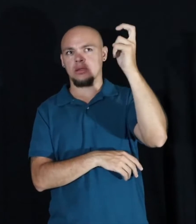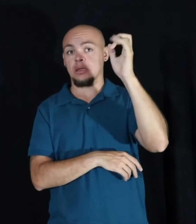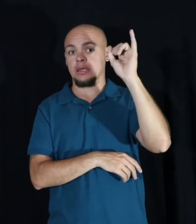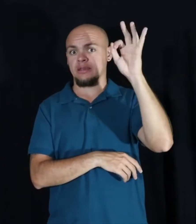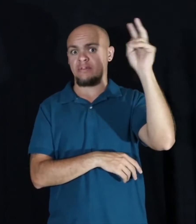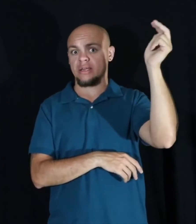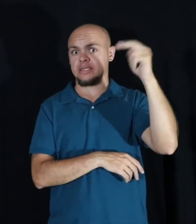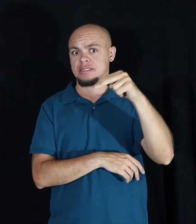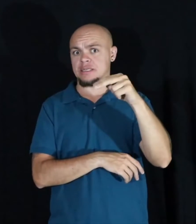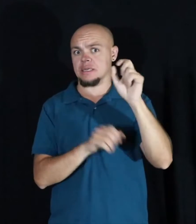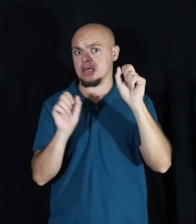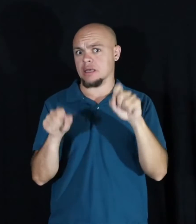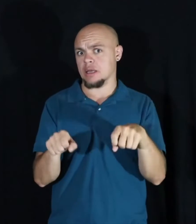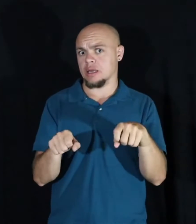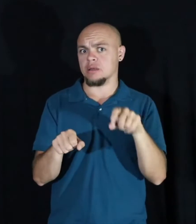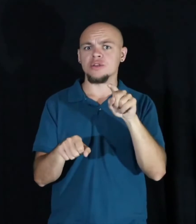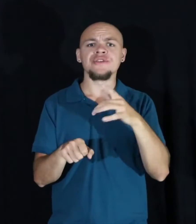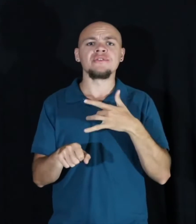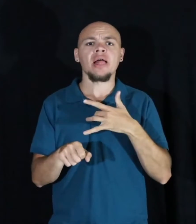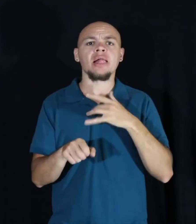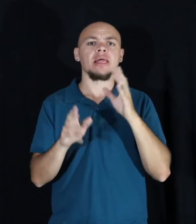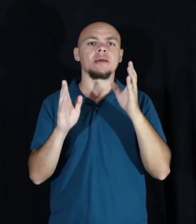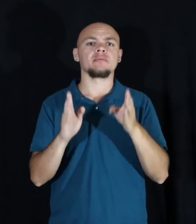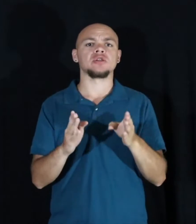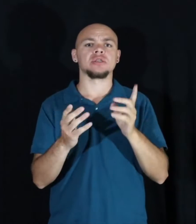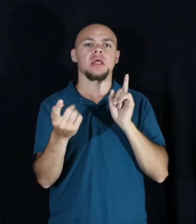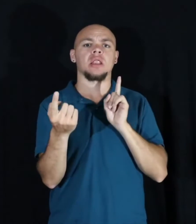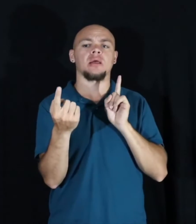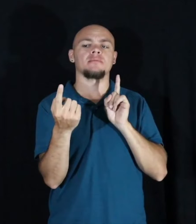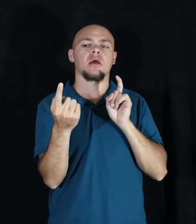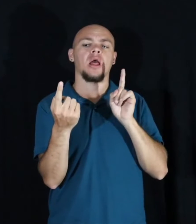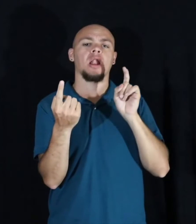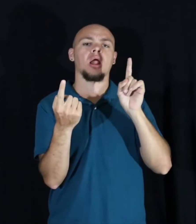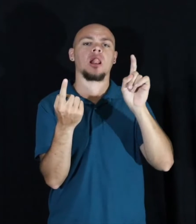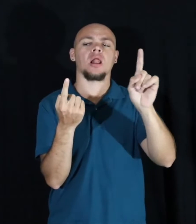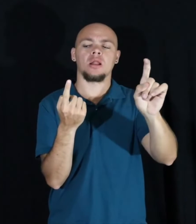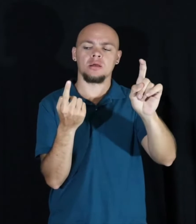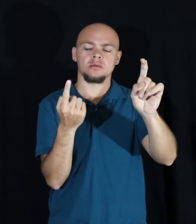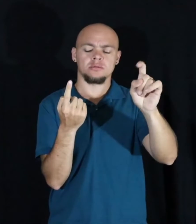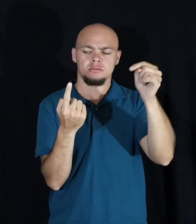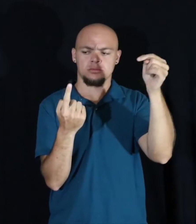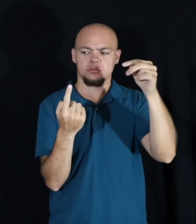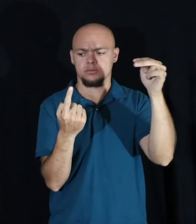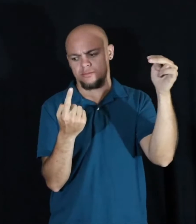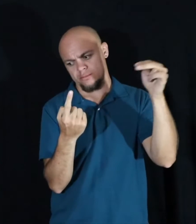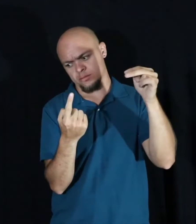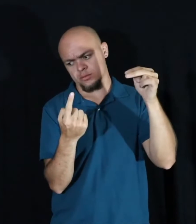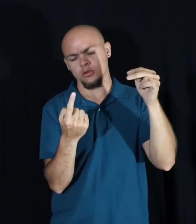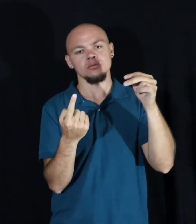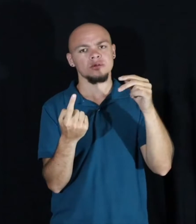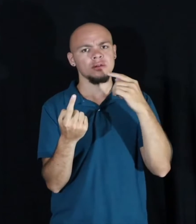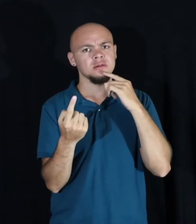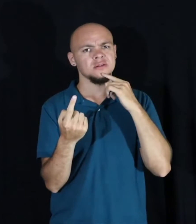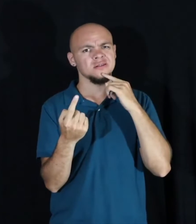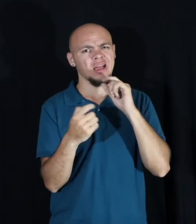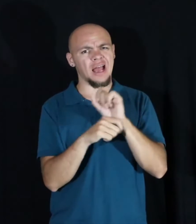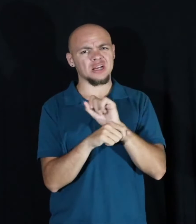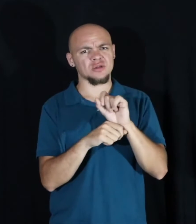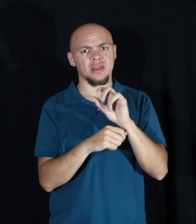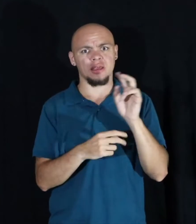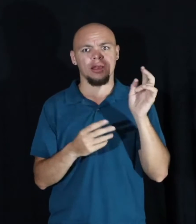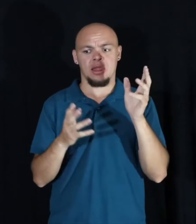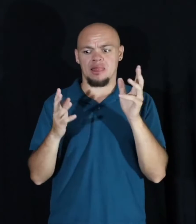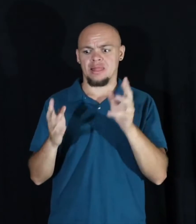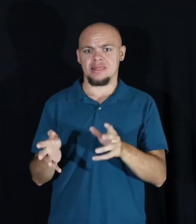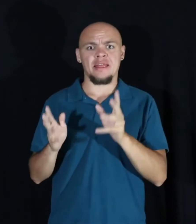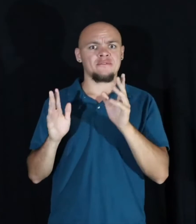Ted. Have you ever felt like the person walking by the pit? I think most of us would say, absolutely not. I would never be the